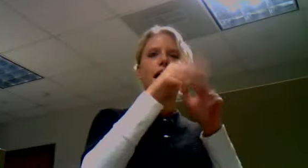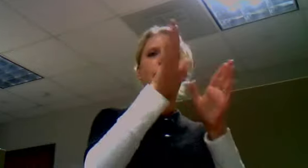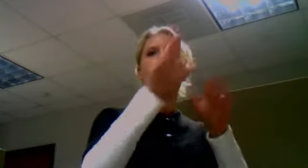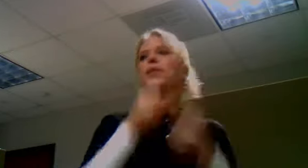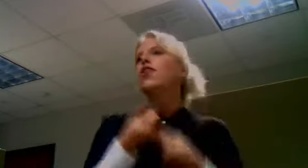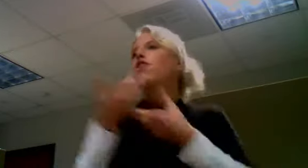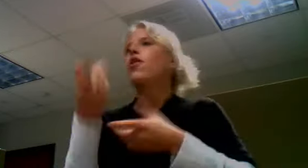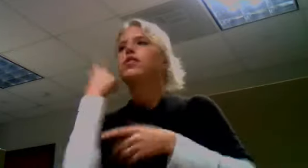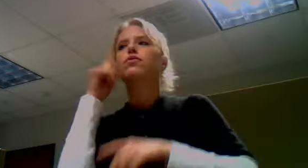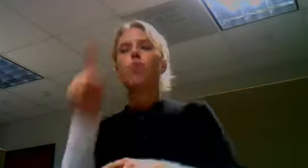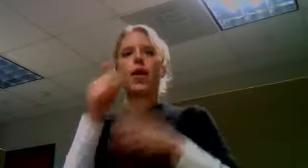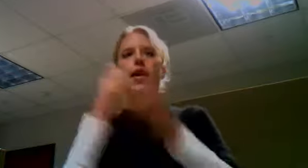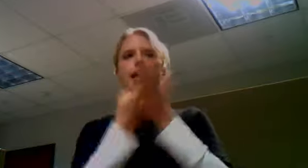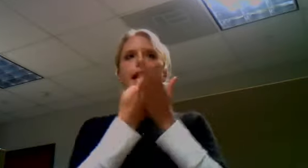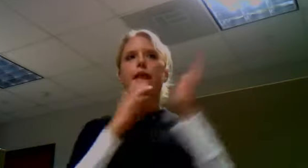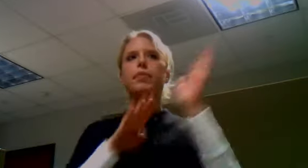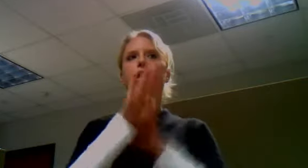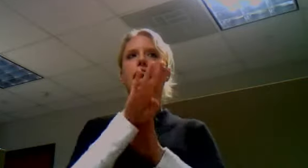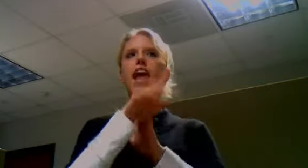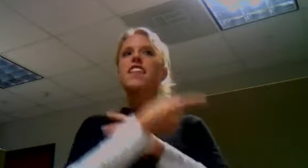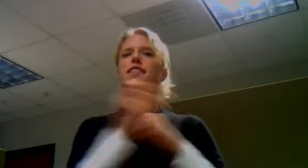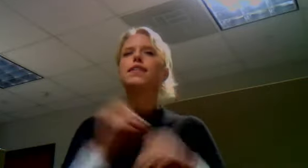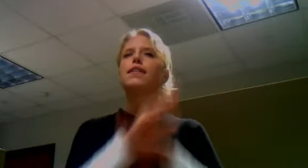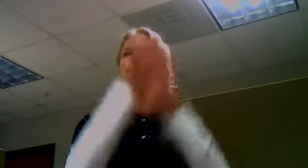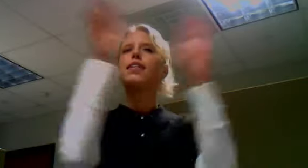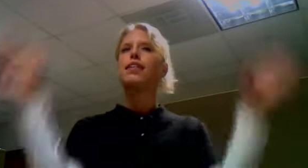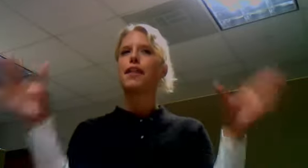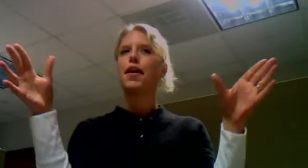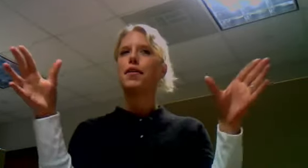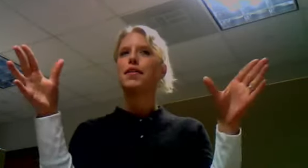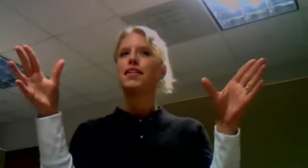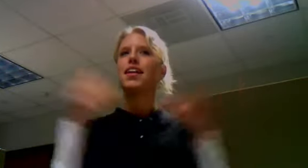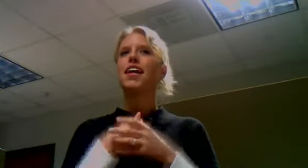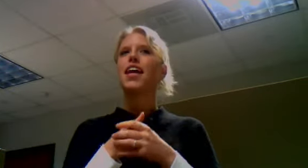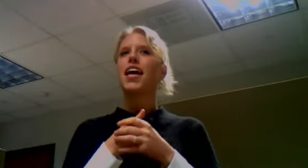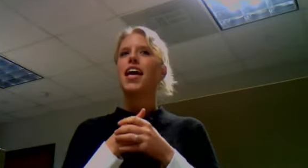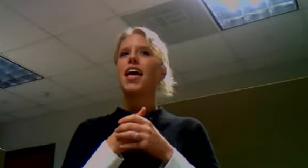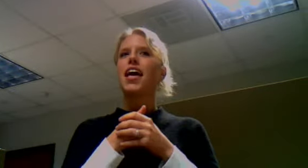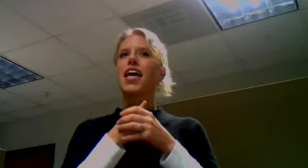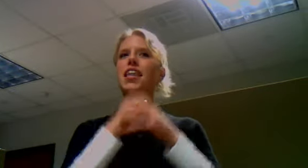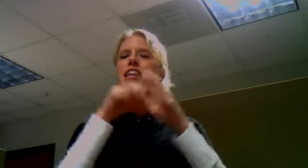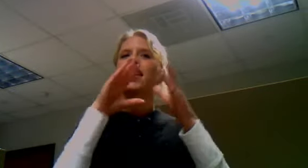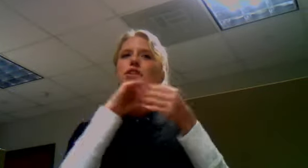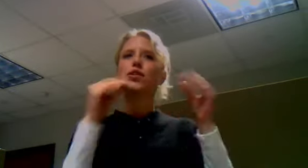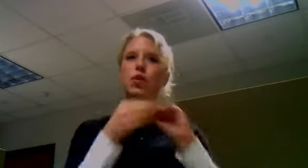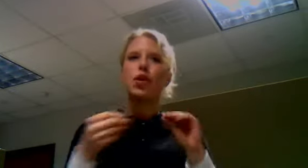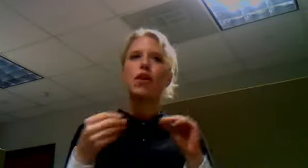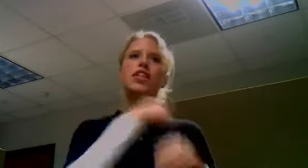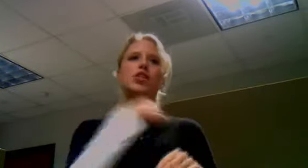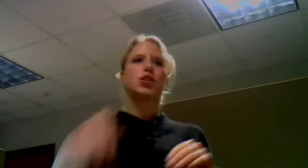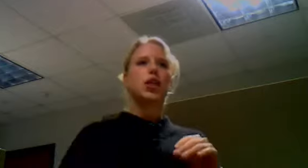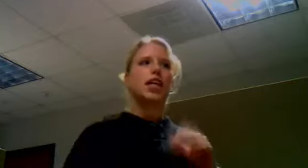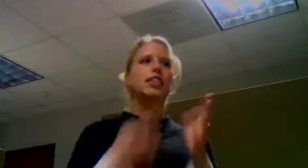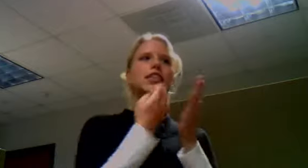economic growth. And this is clearly the story of the Chinese economic growth. Let me look at this question